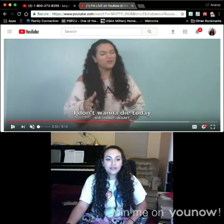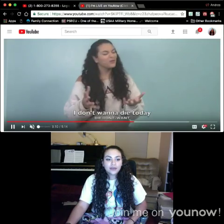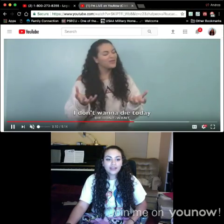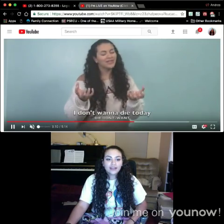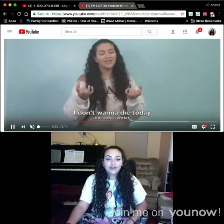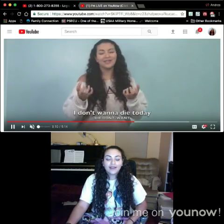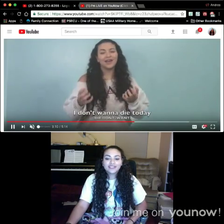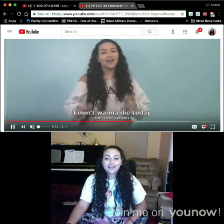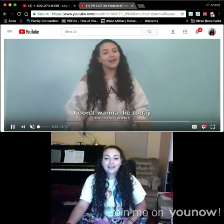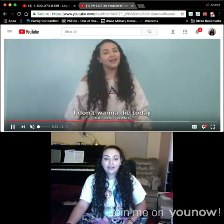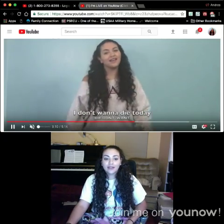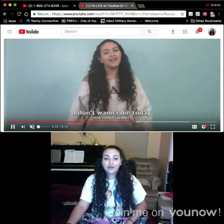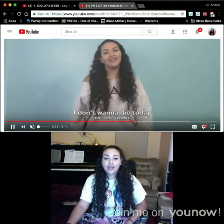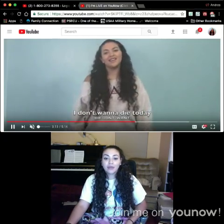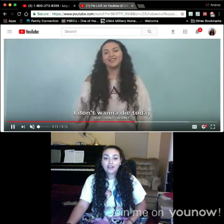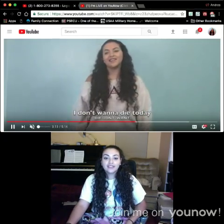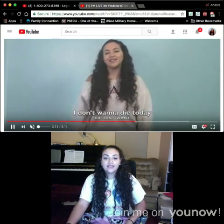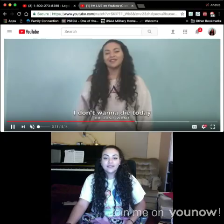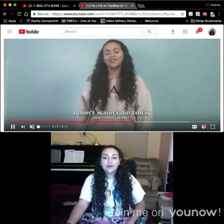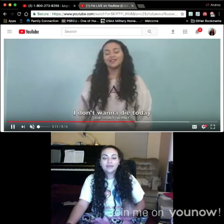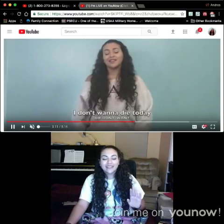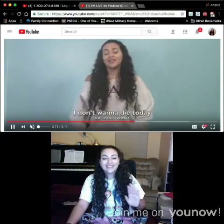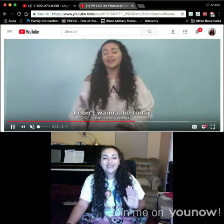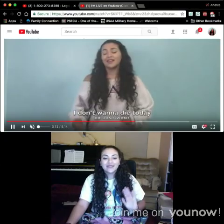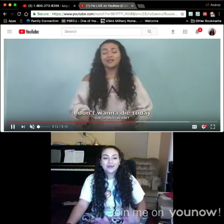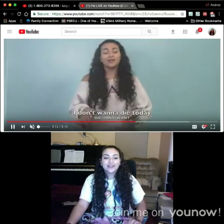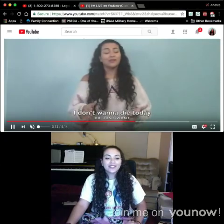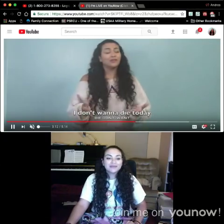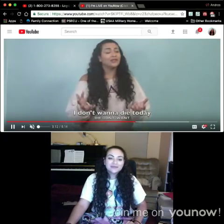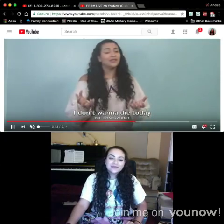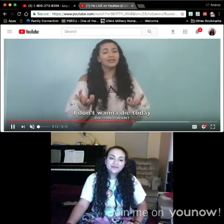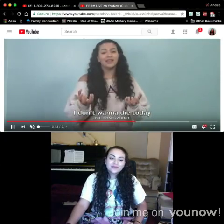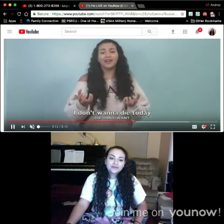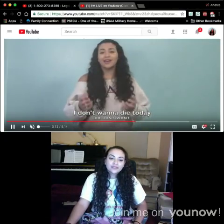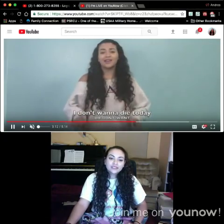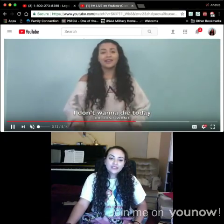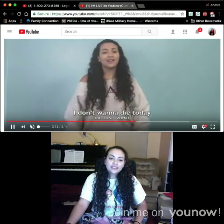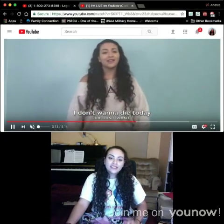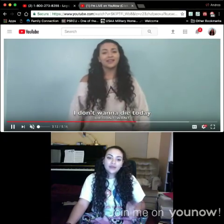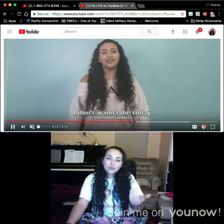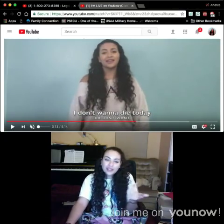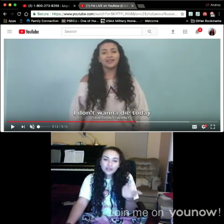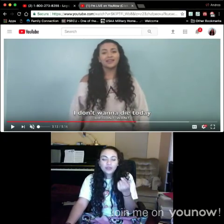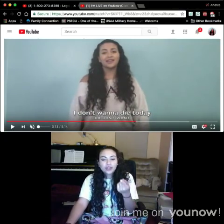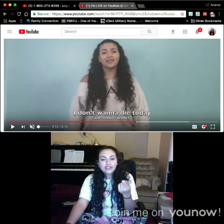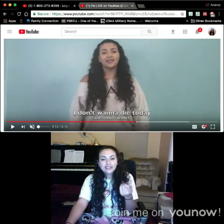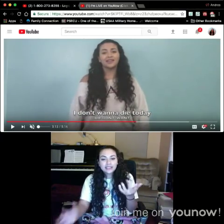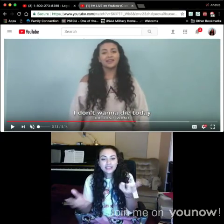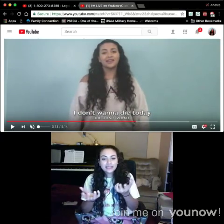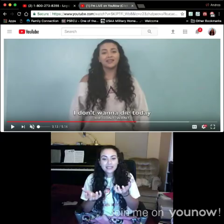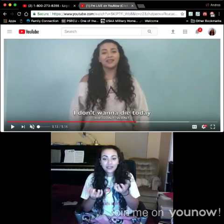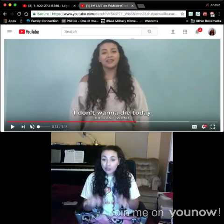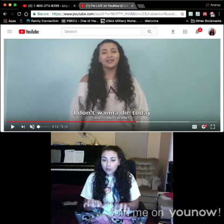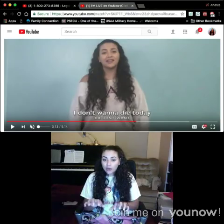Yes, okay. For a second I thought I wrote die want instead of don't want, but I didn't. I wrote don't want. Good. See, that was one, it's almost hard to see